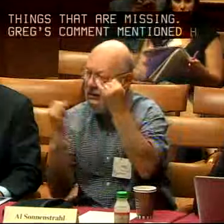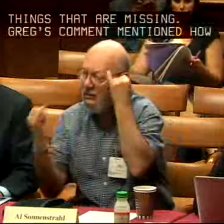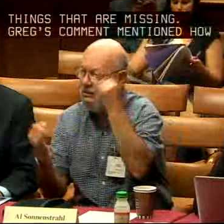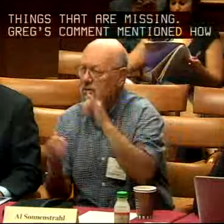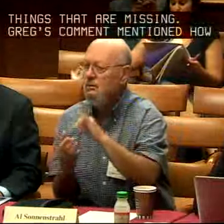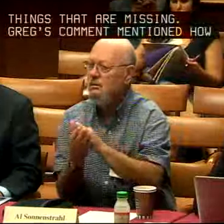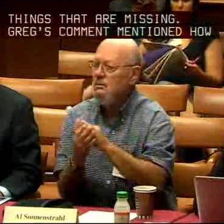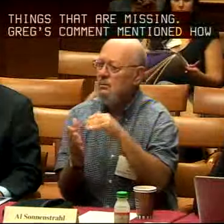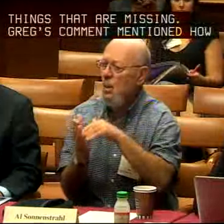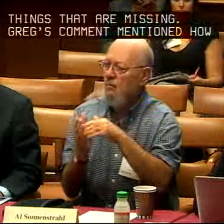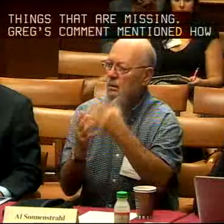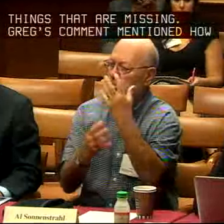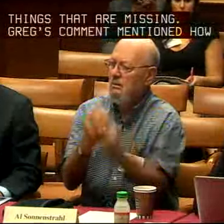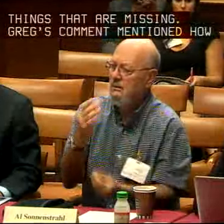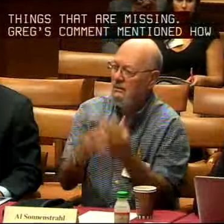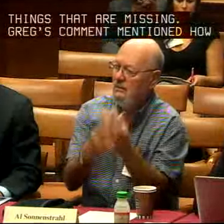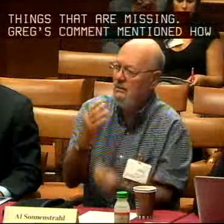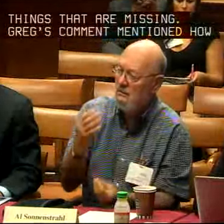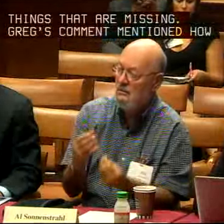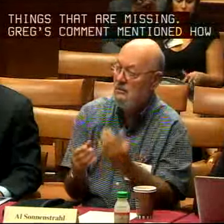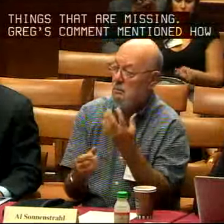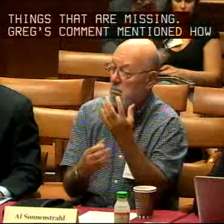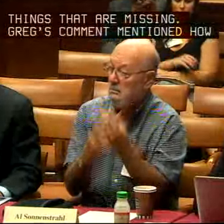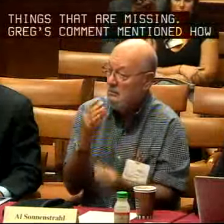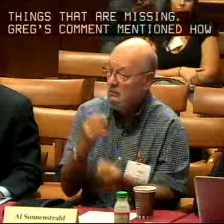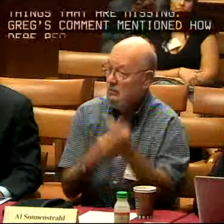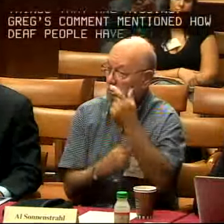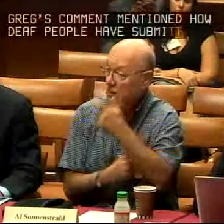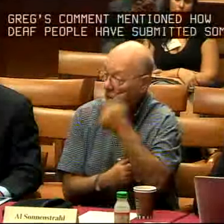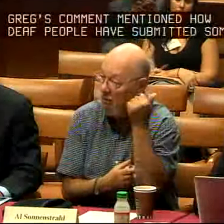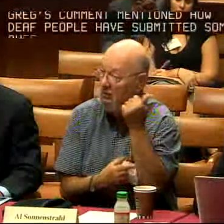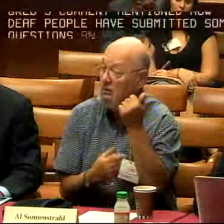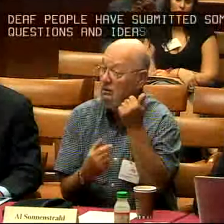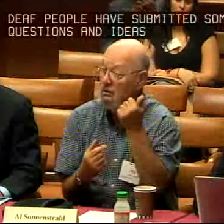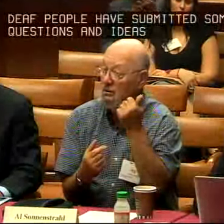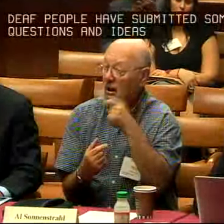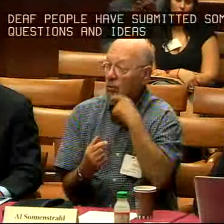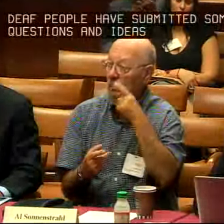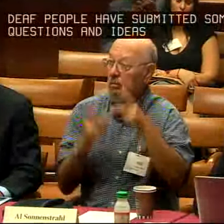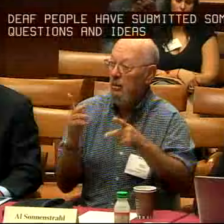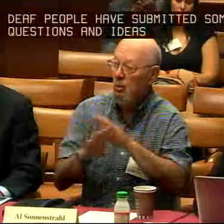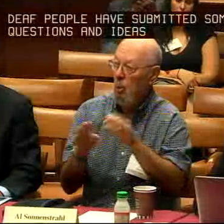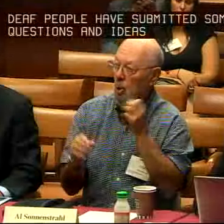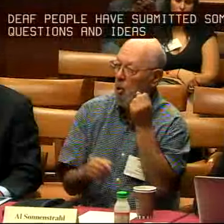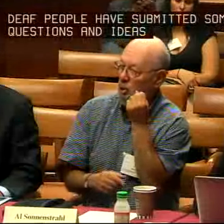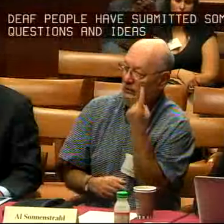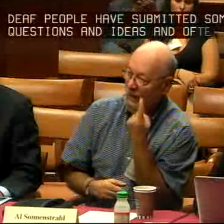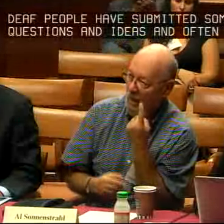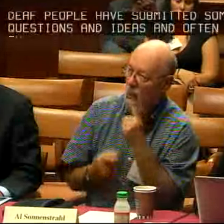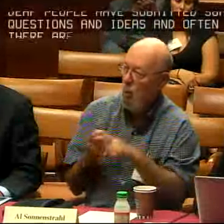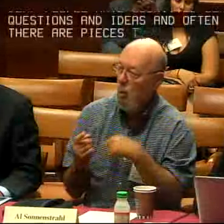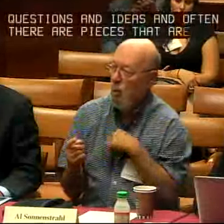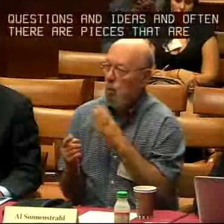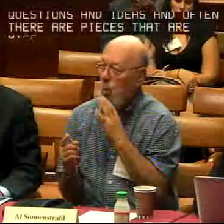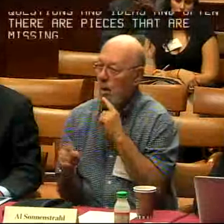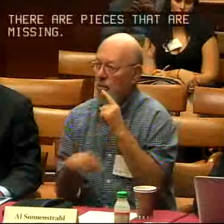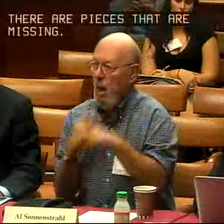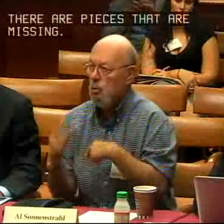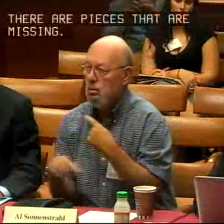questions and ideas, and often there are pieces that are missing. And I don't know if that's because the people who are involved